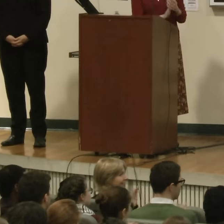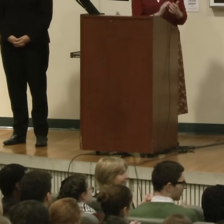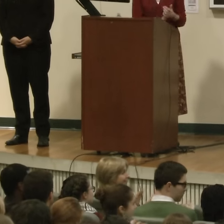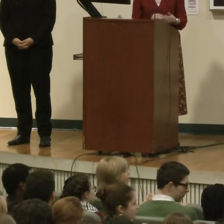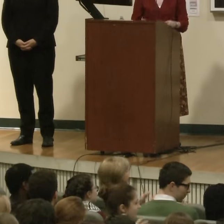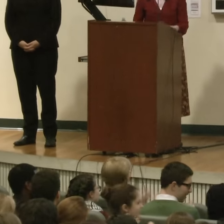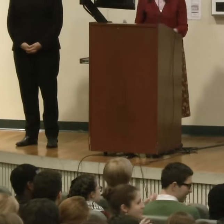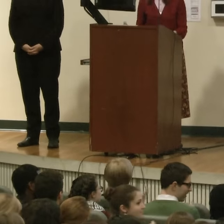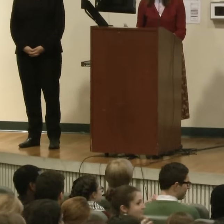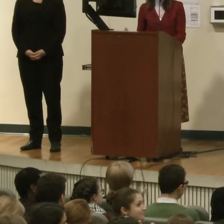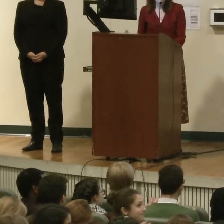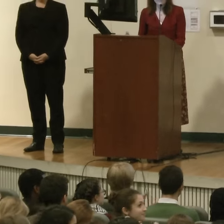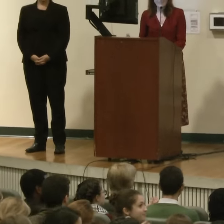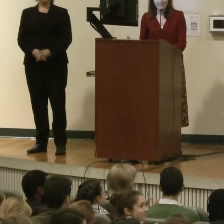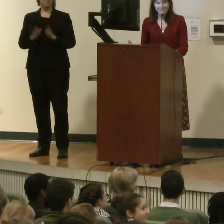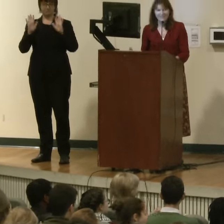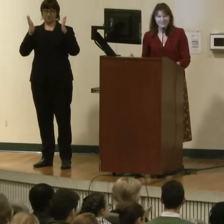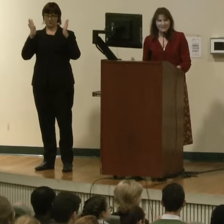Like the drama.